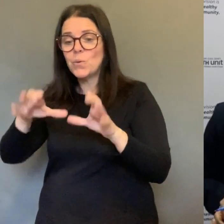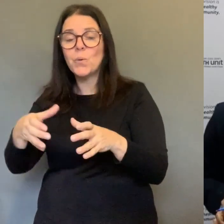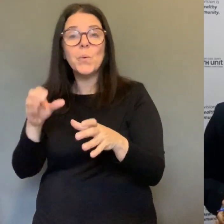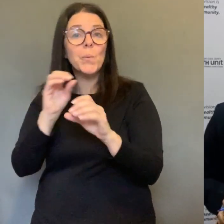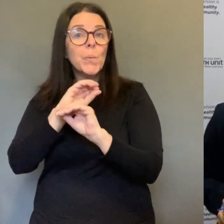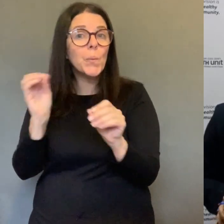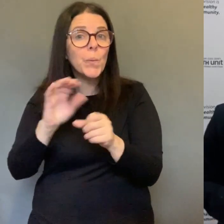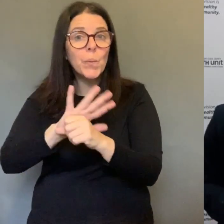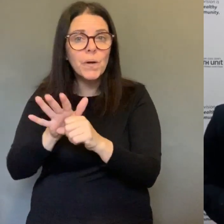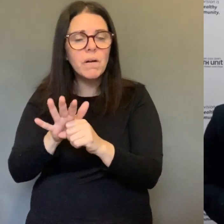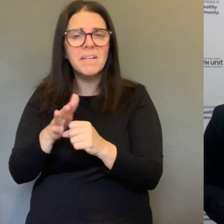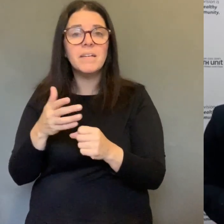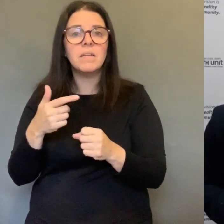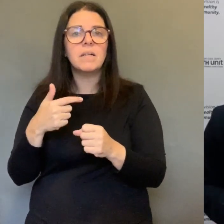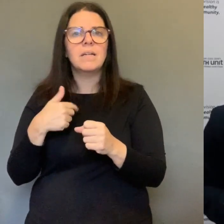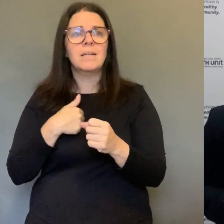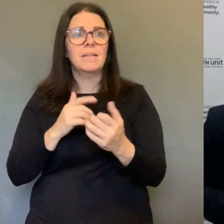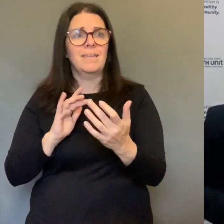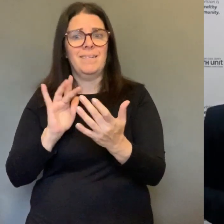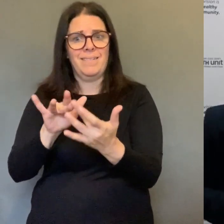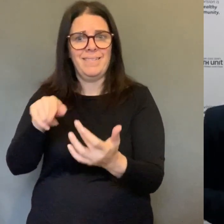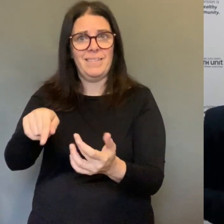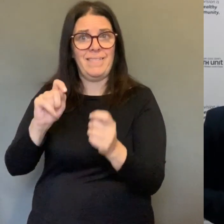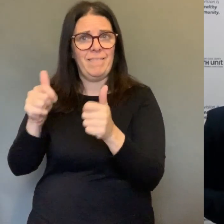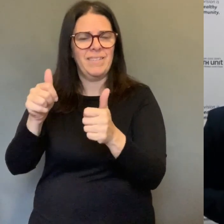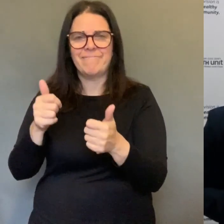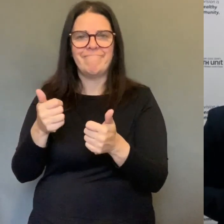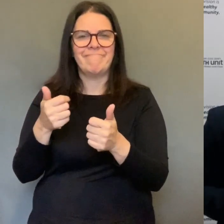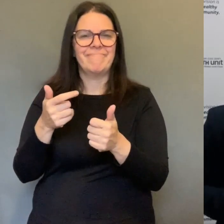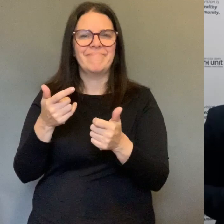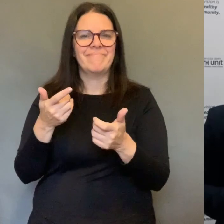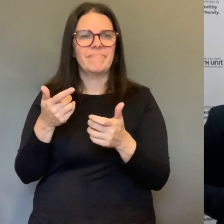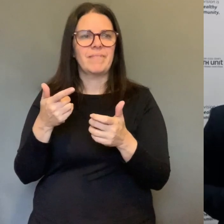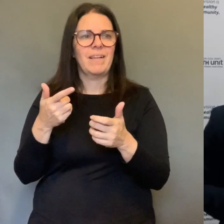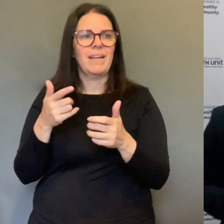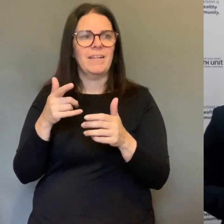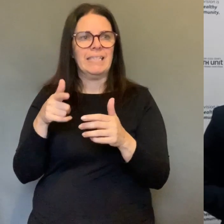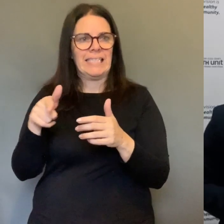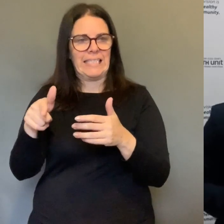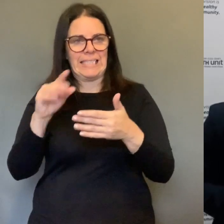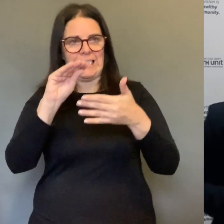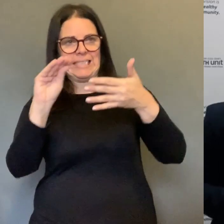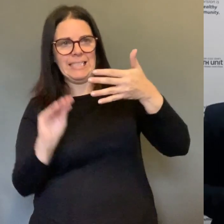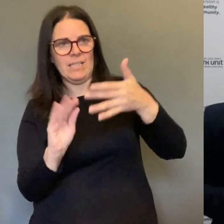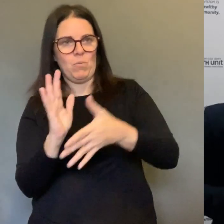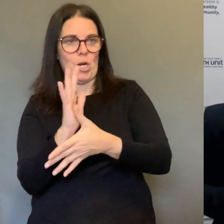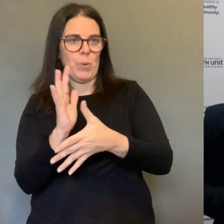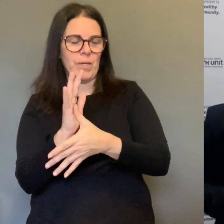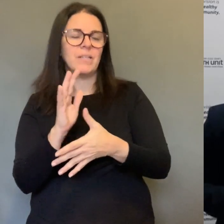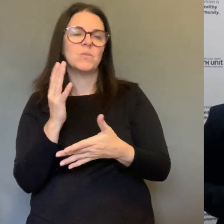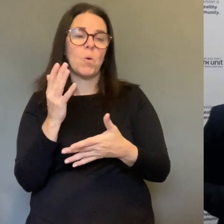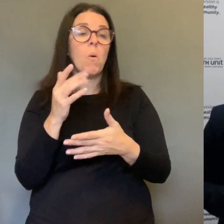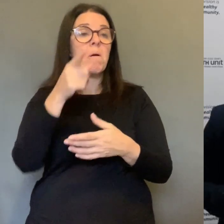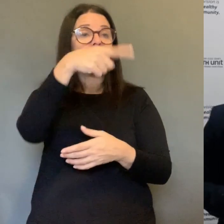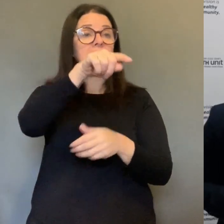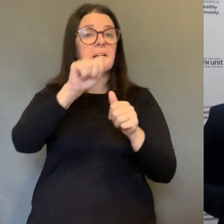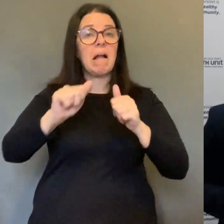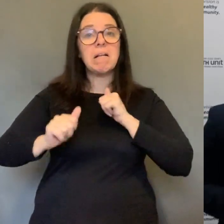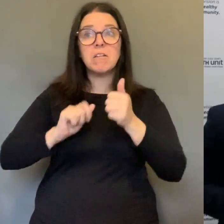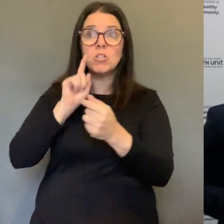And how many staff does the health unit have making these phone calls every day? I don't.